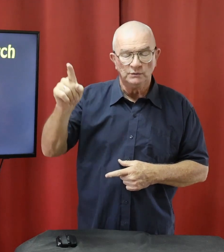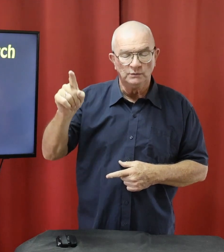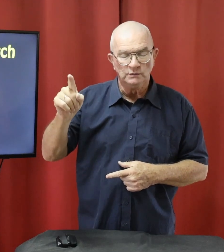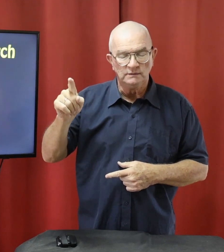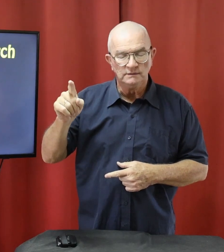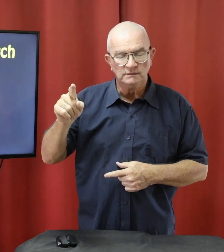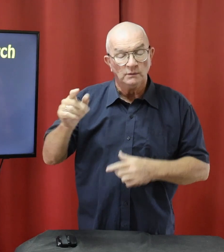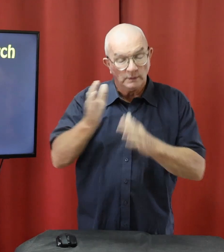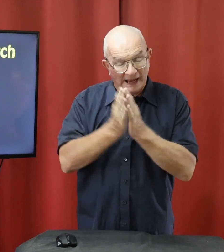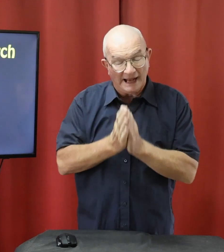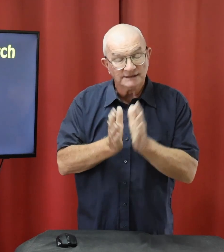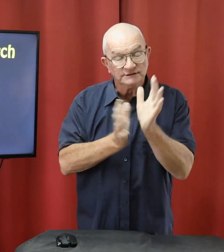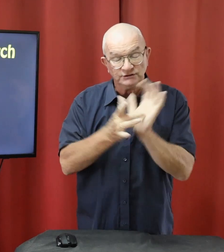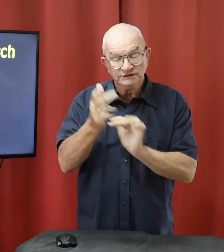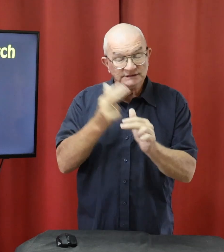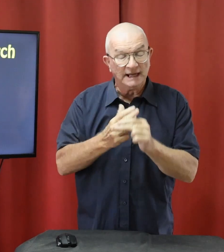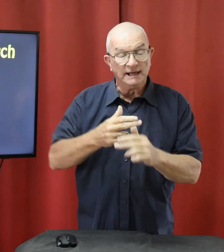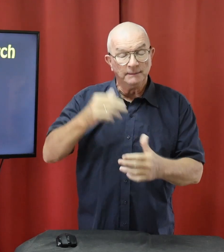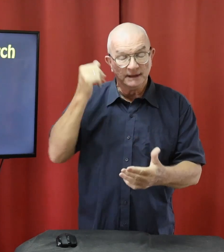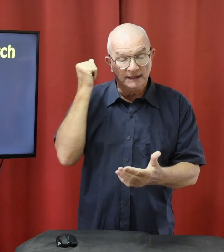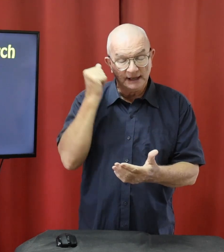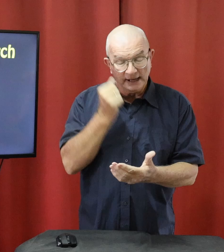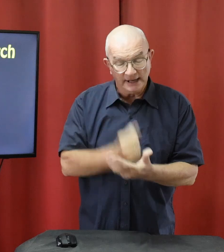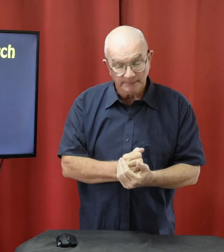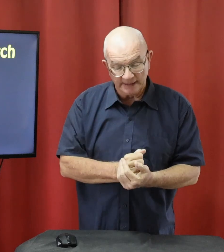you. We ask in Jesus' name, amen.